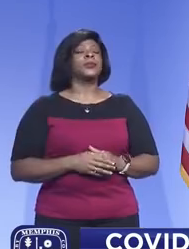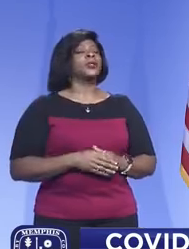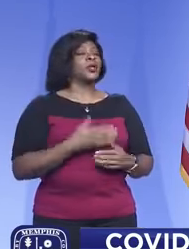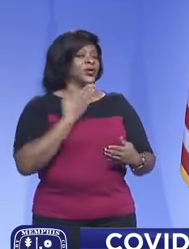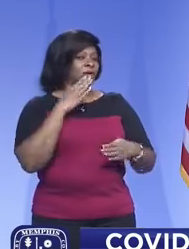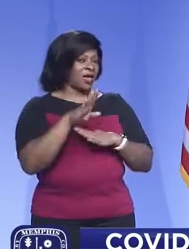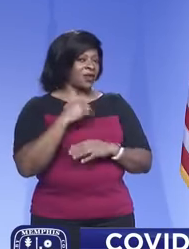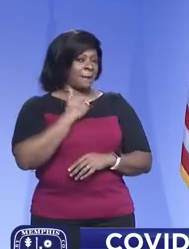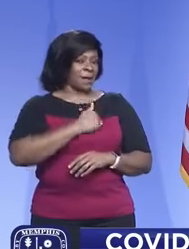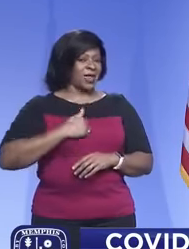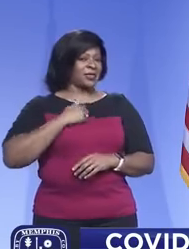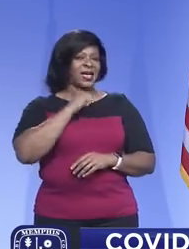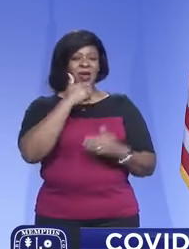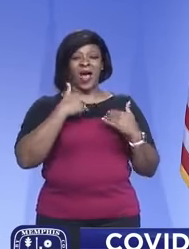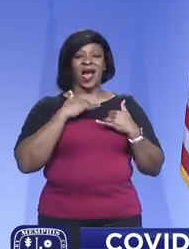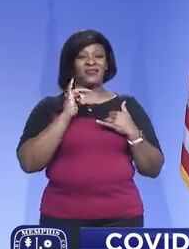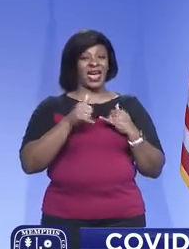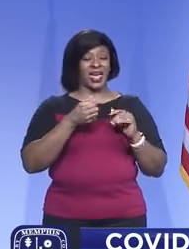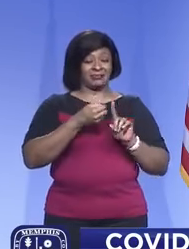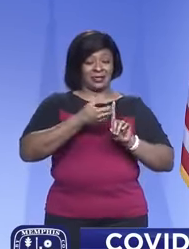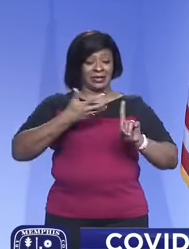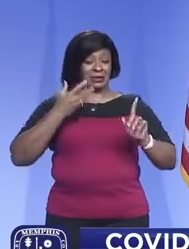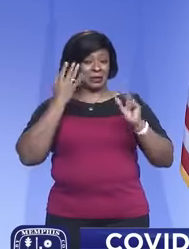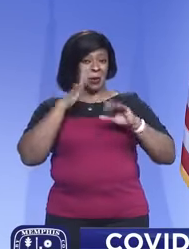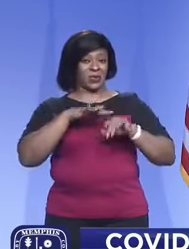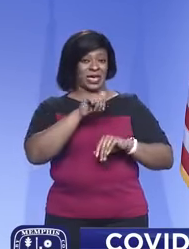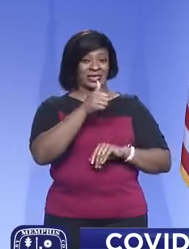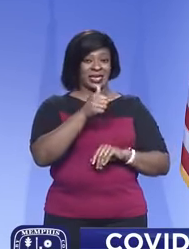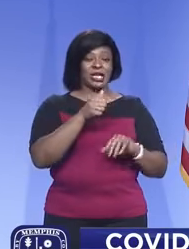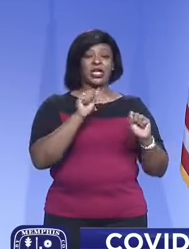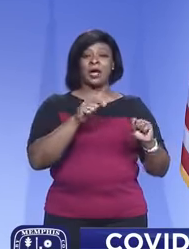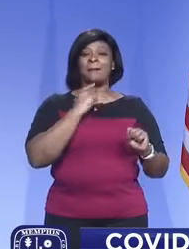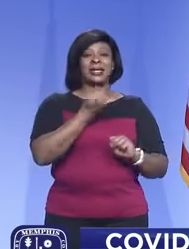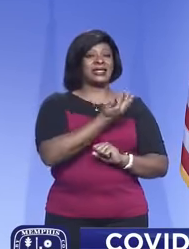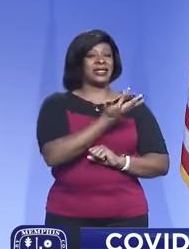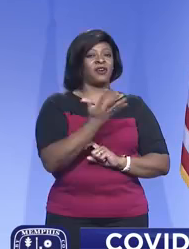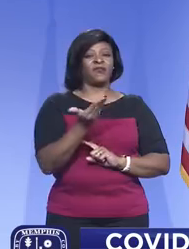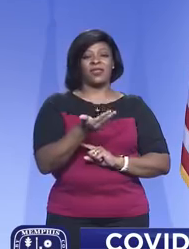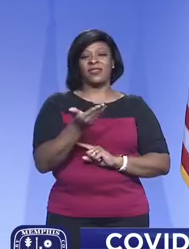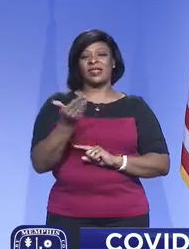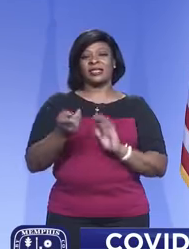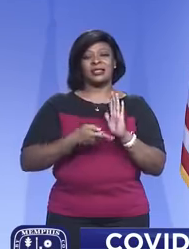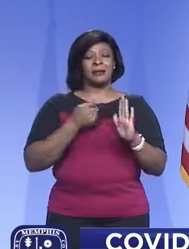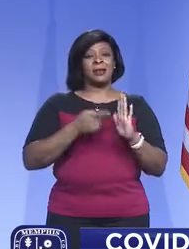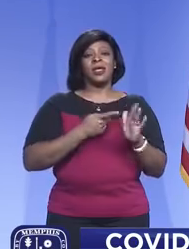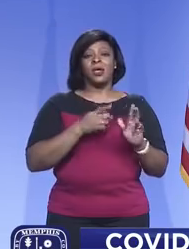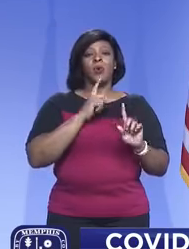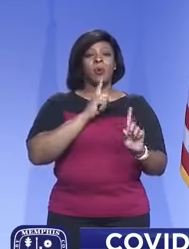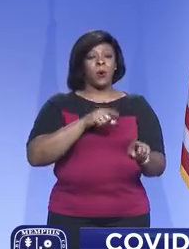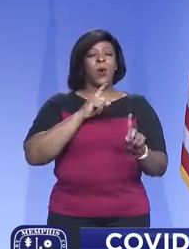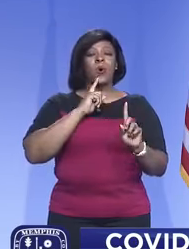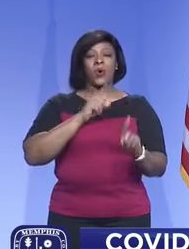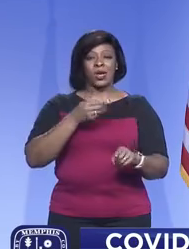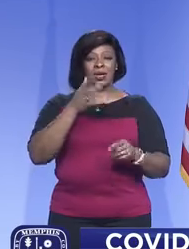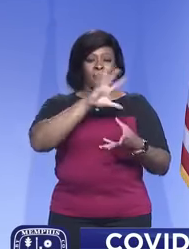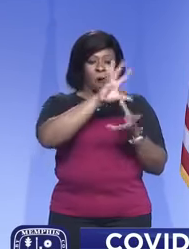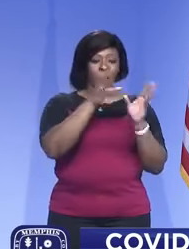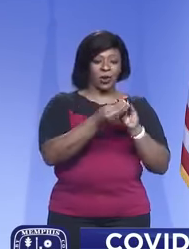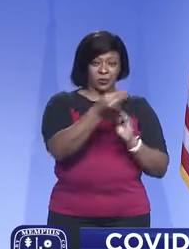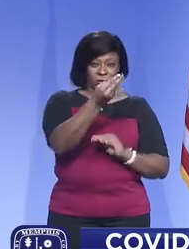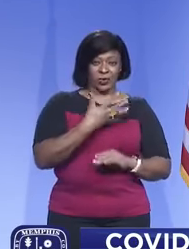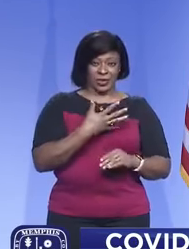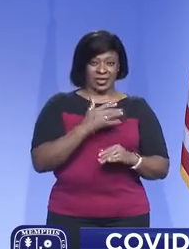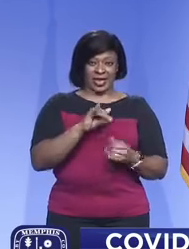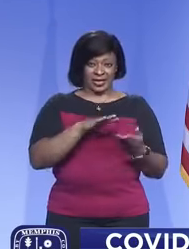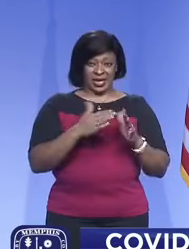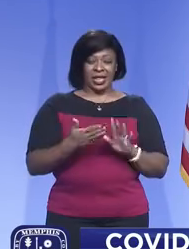afternoon. I apologize. I don't have the detail on those 10, and it could be several things, and sometimes it is reporting. So I will check